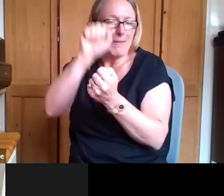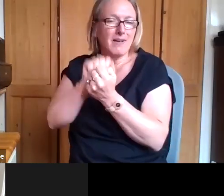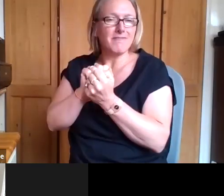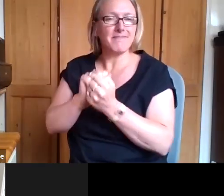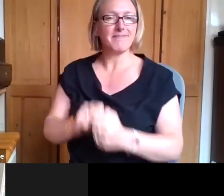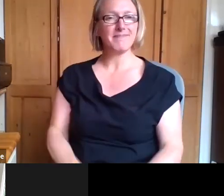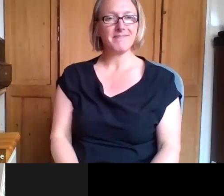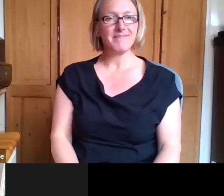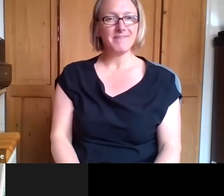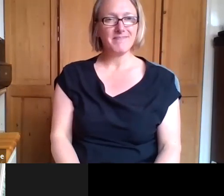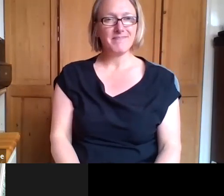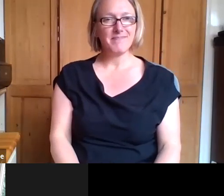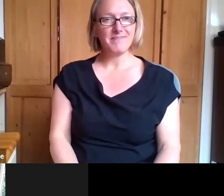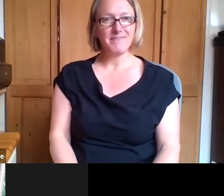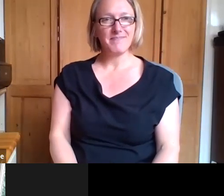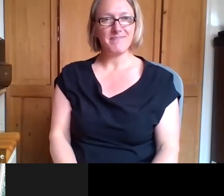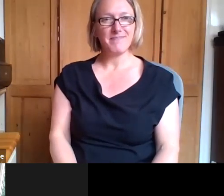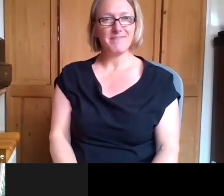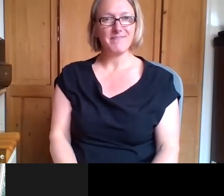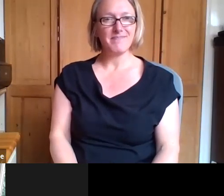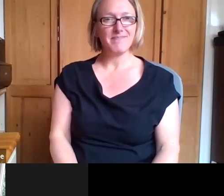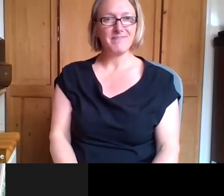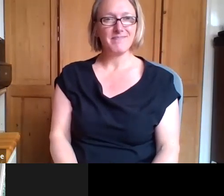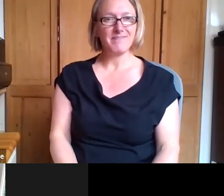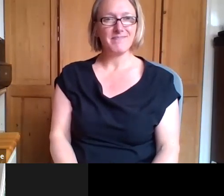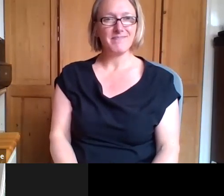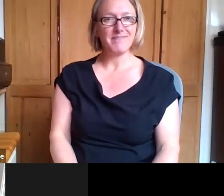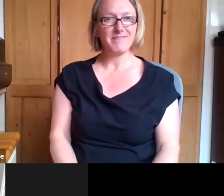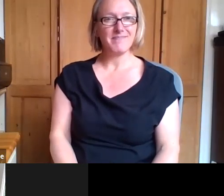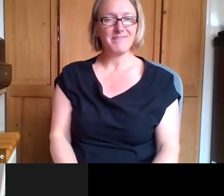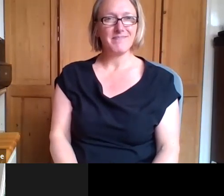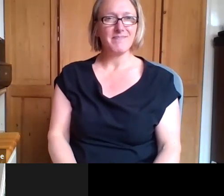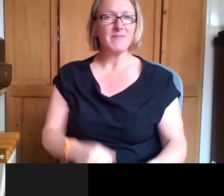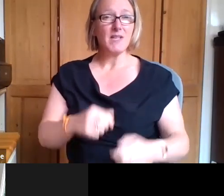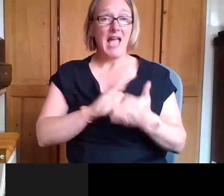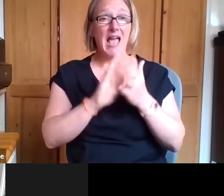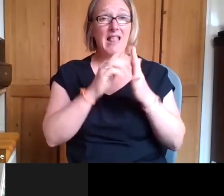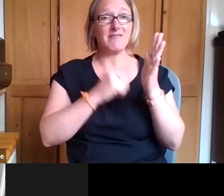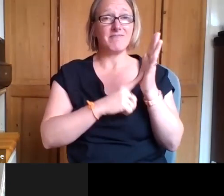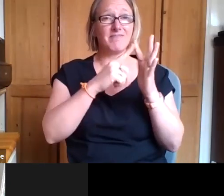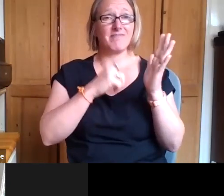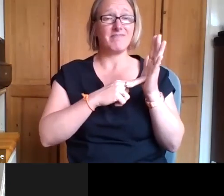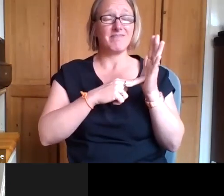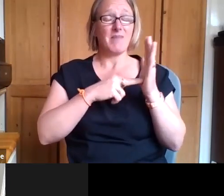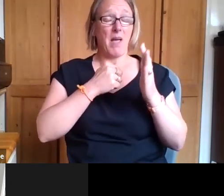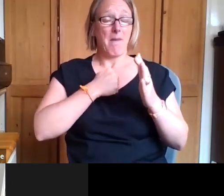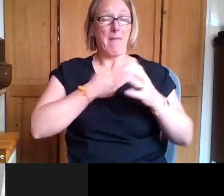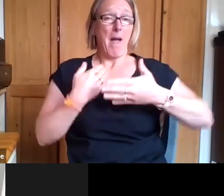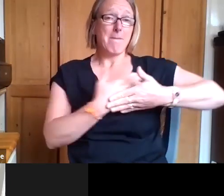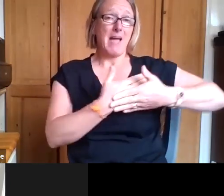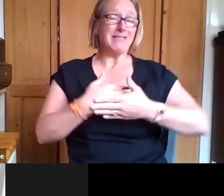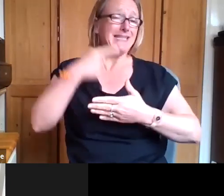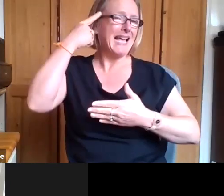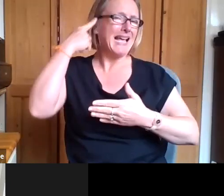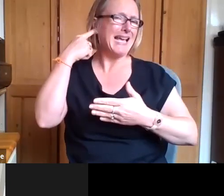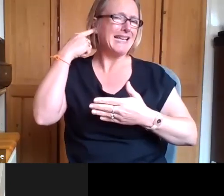as a souvenir to have your baby hair, or even the tiny toes and things like this. All my babies, they had really hairy ears, like